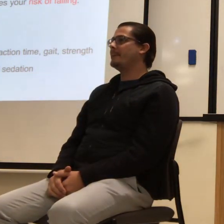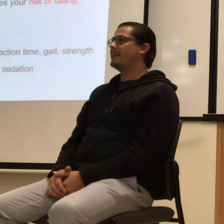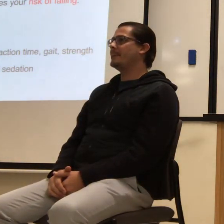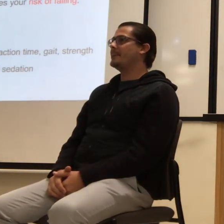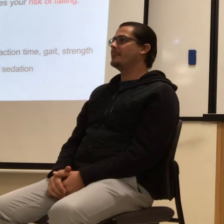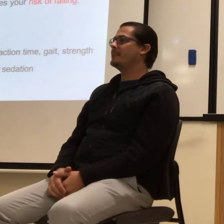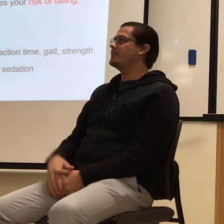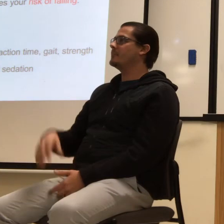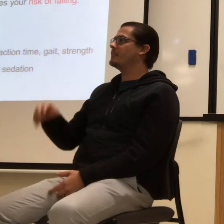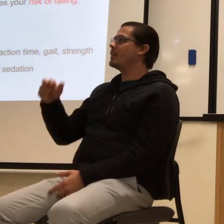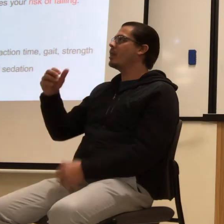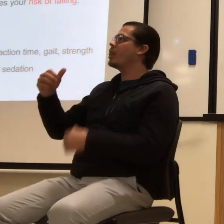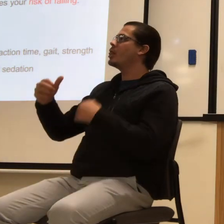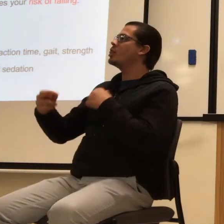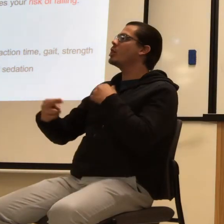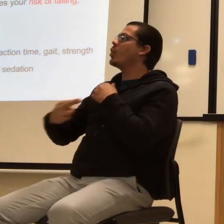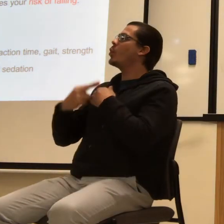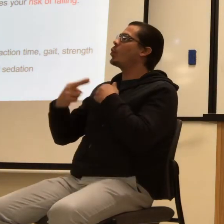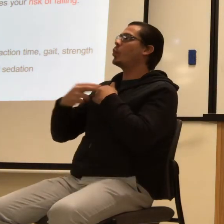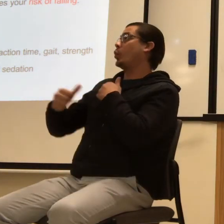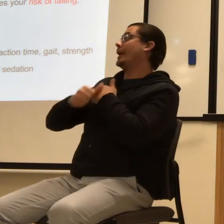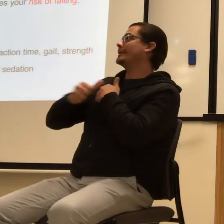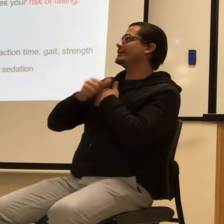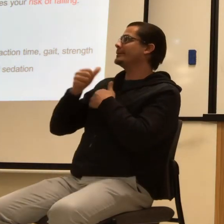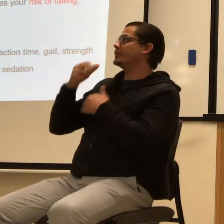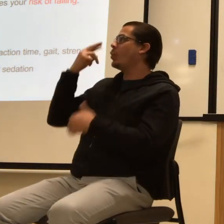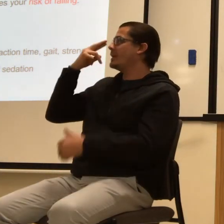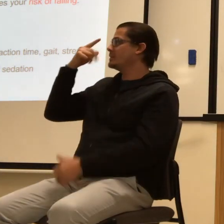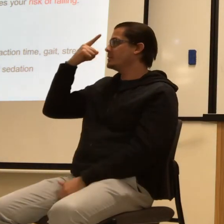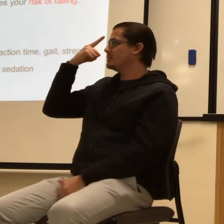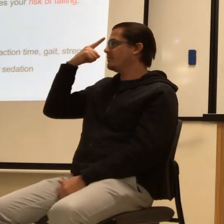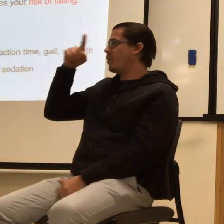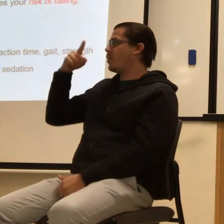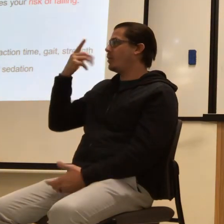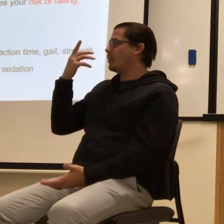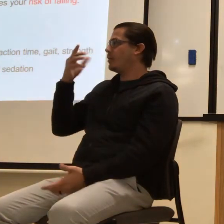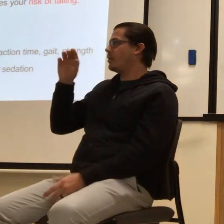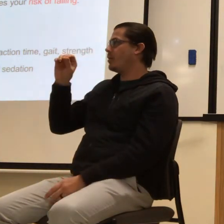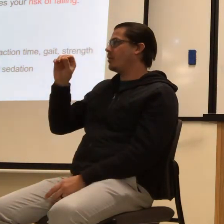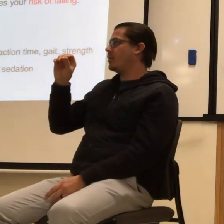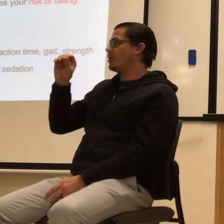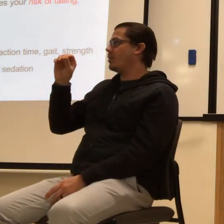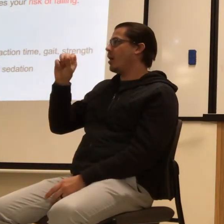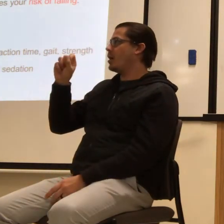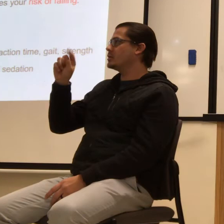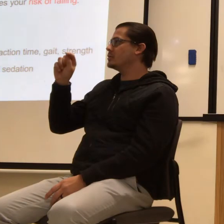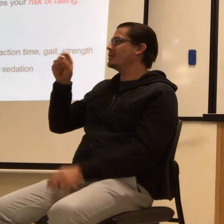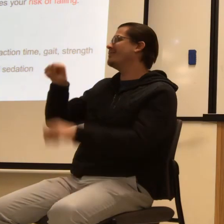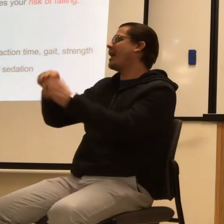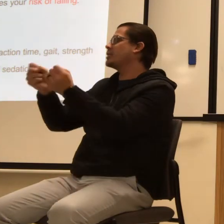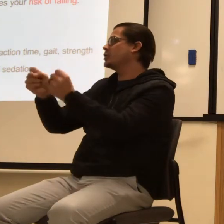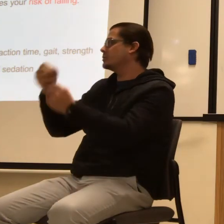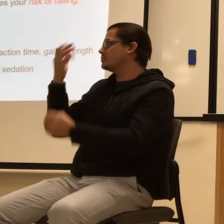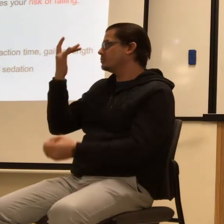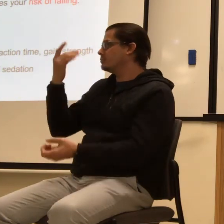So what are the risk factors associated with